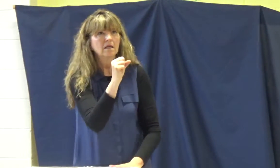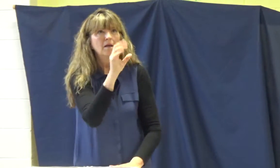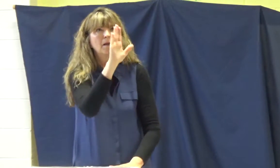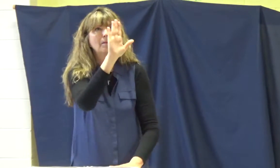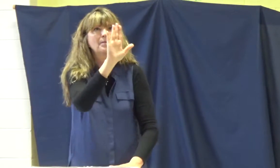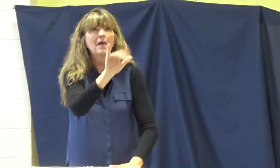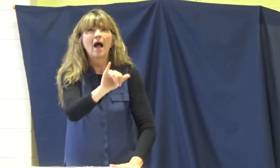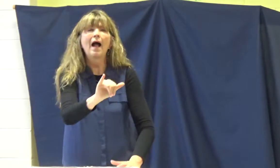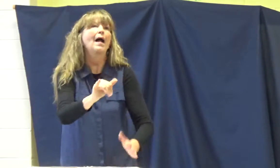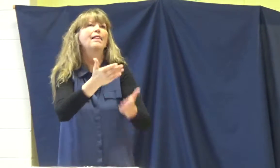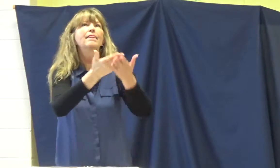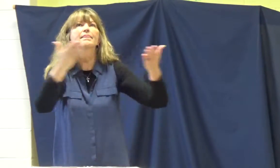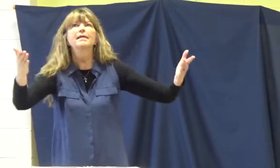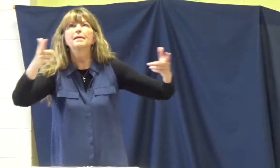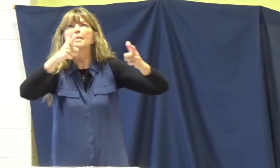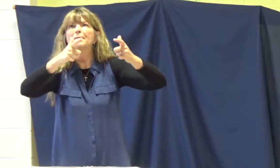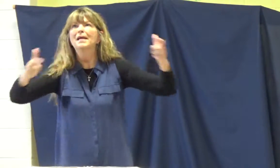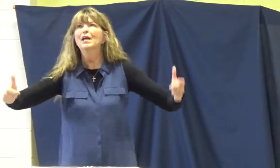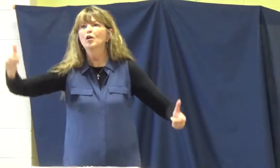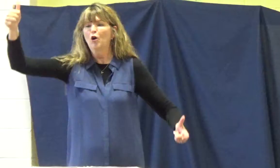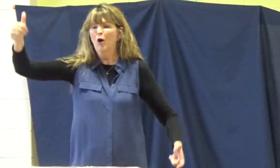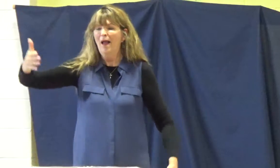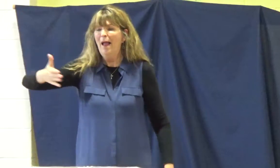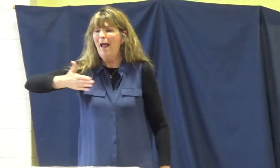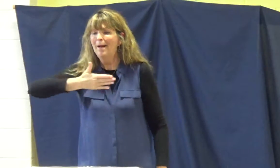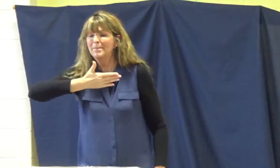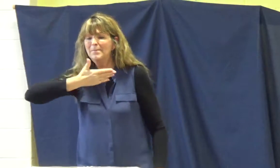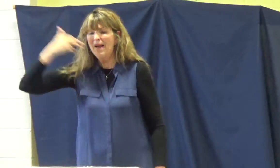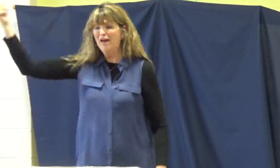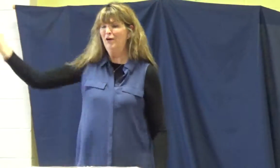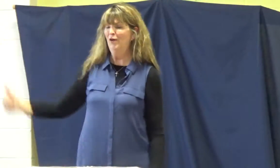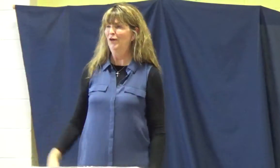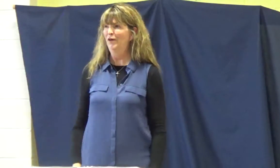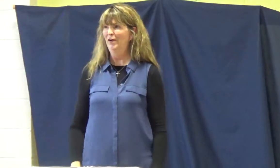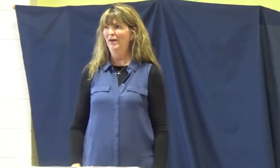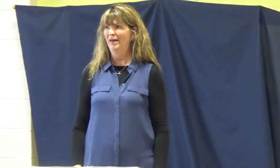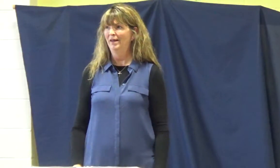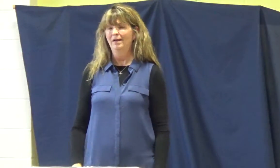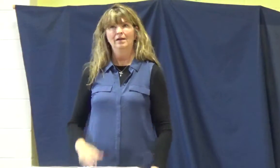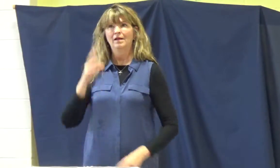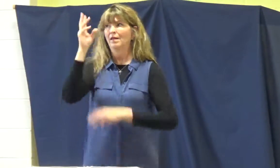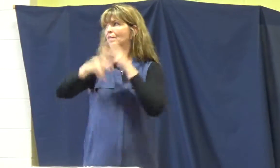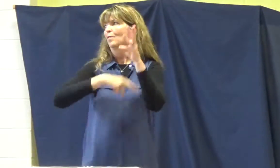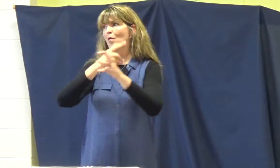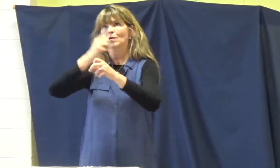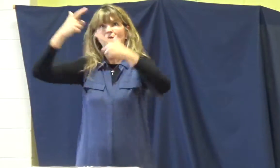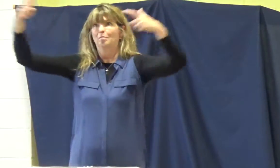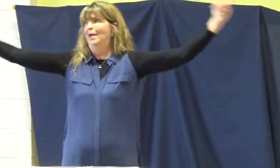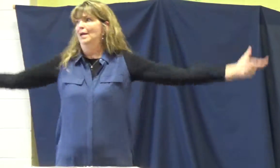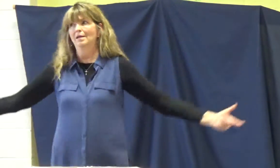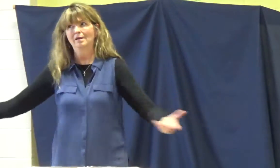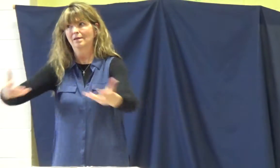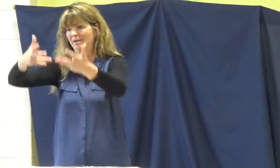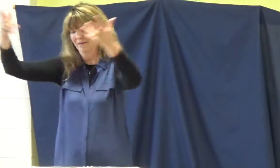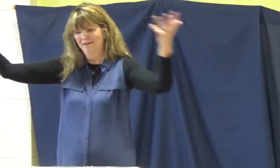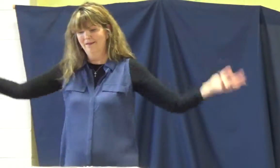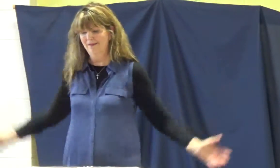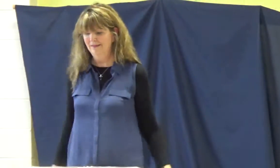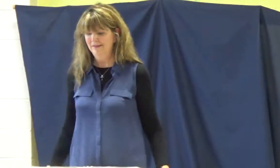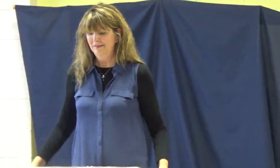It's so easy to get enticed into bigger and better things. The world out there